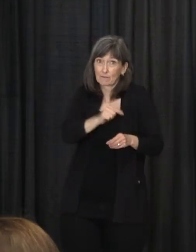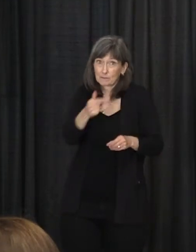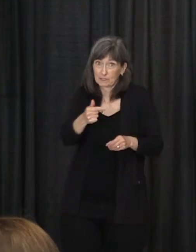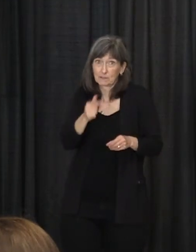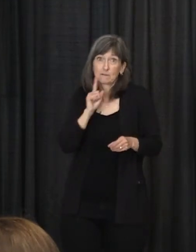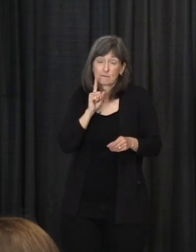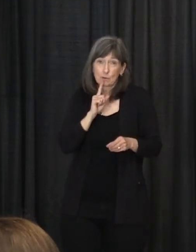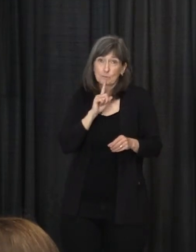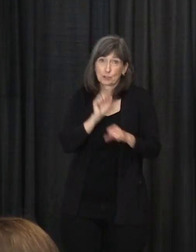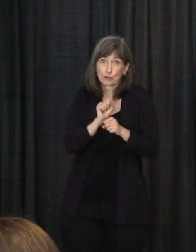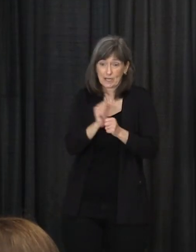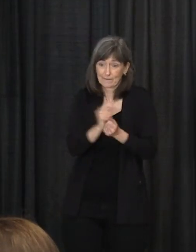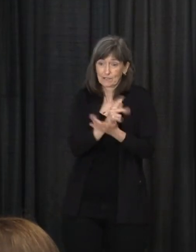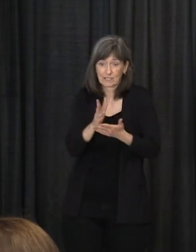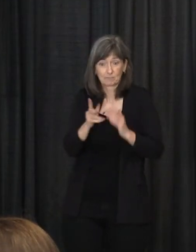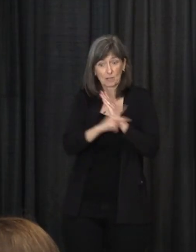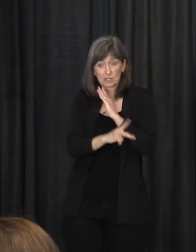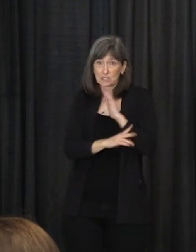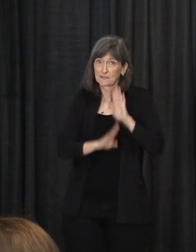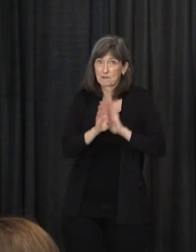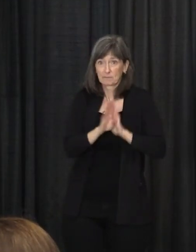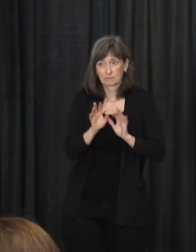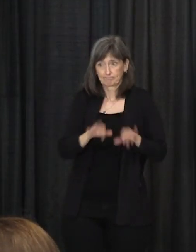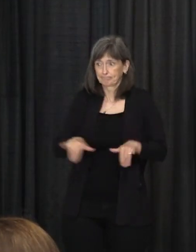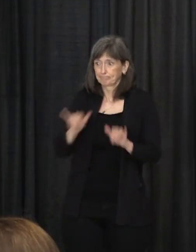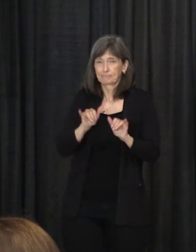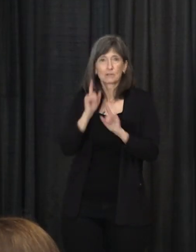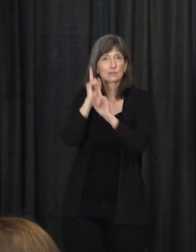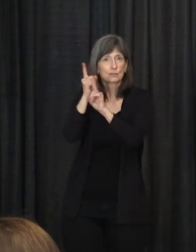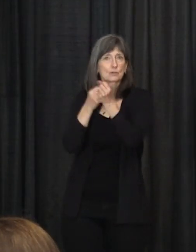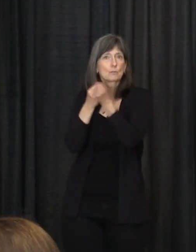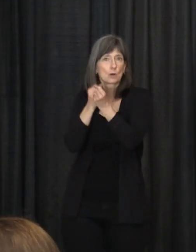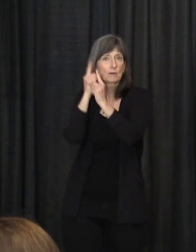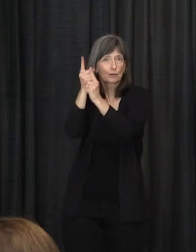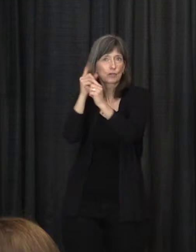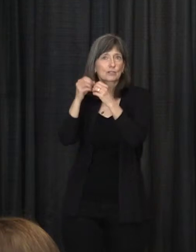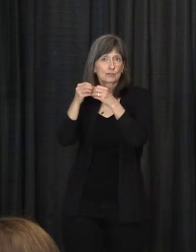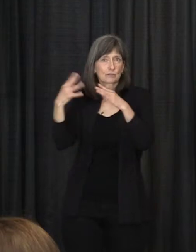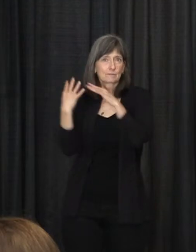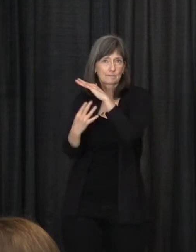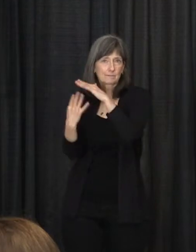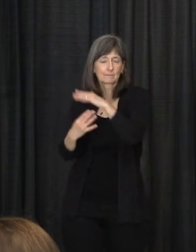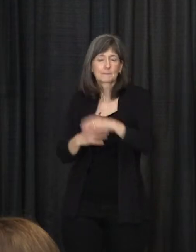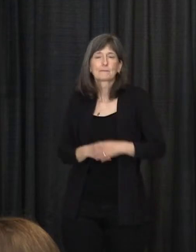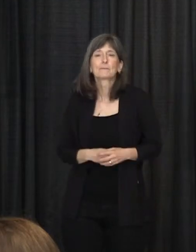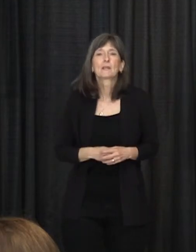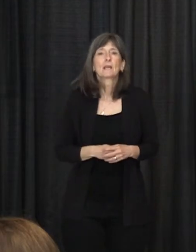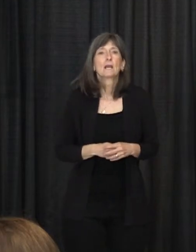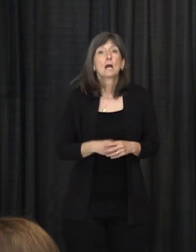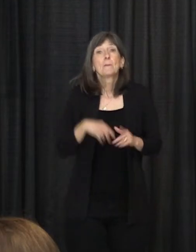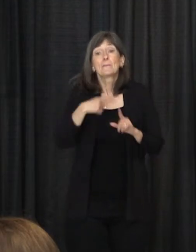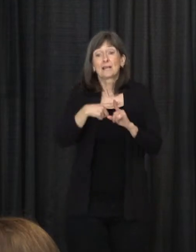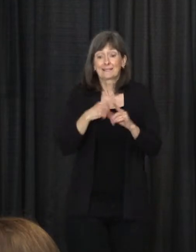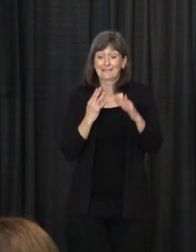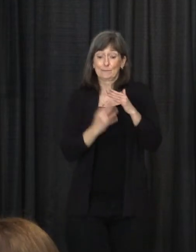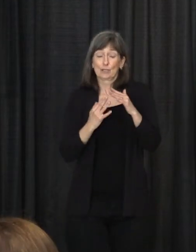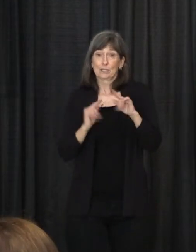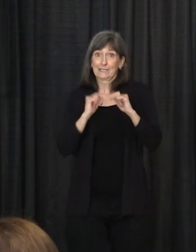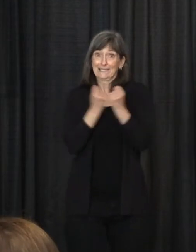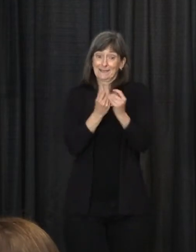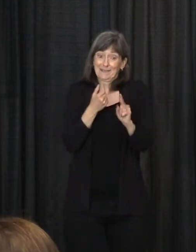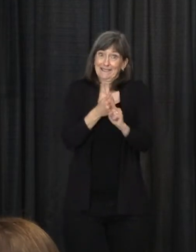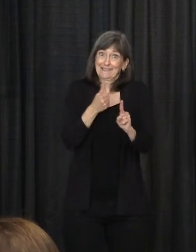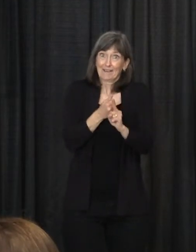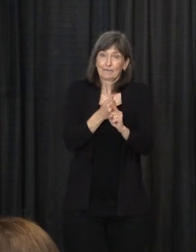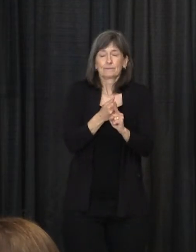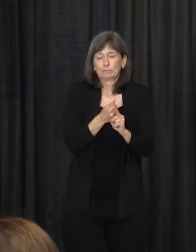in addition to that, we will near double our immigration team. To do this and do this successfully,